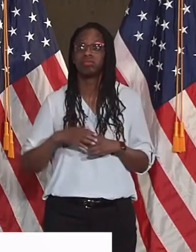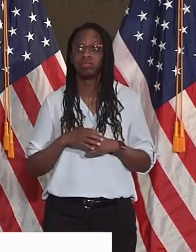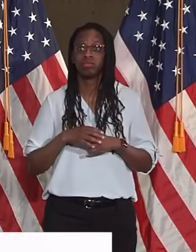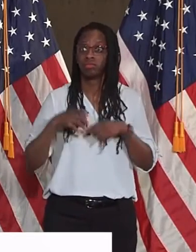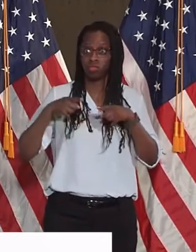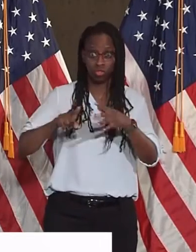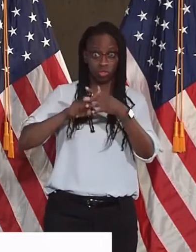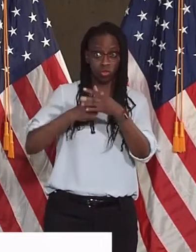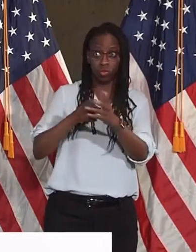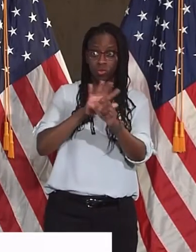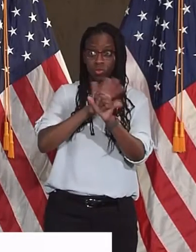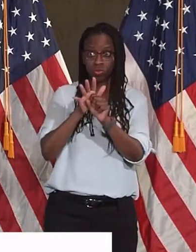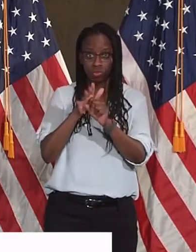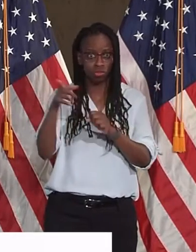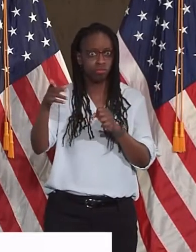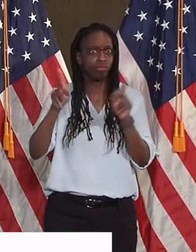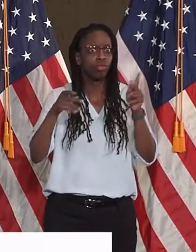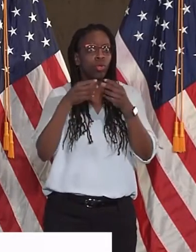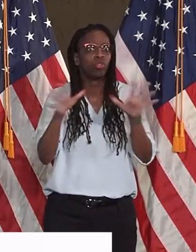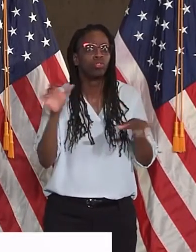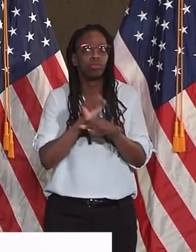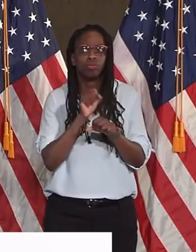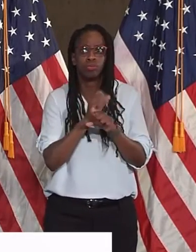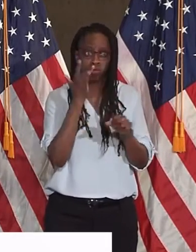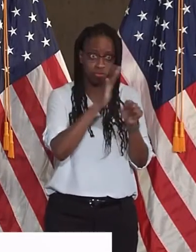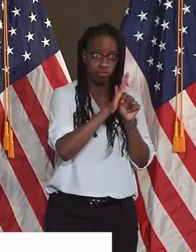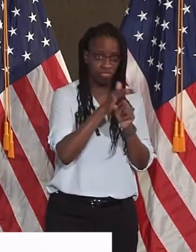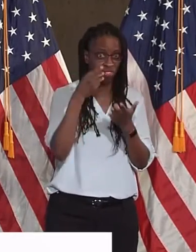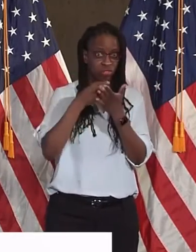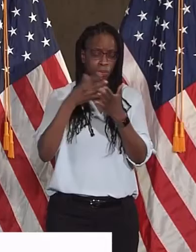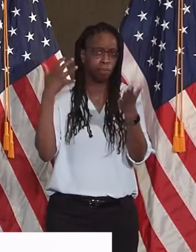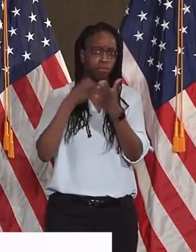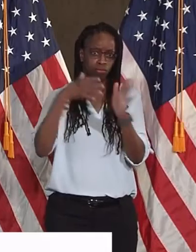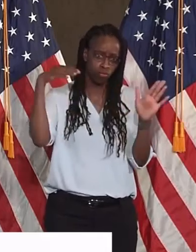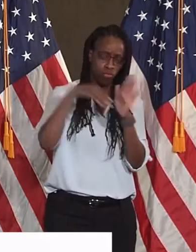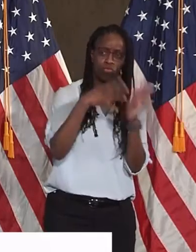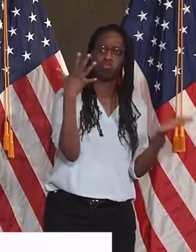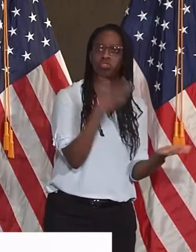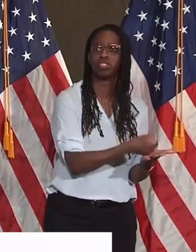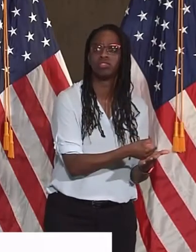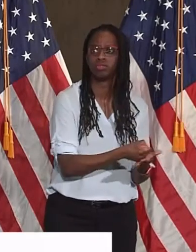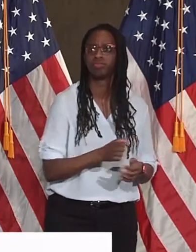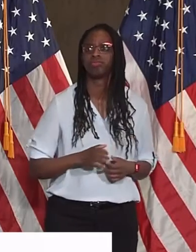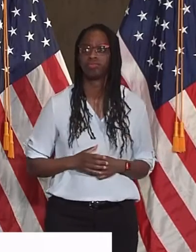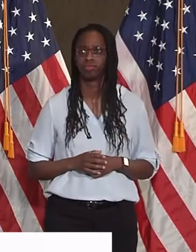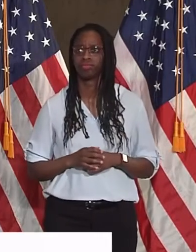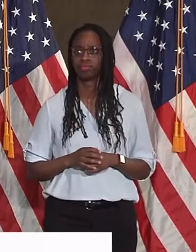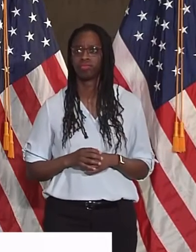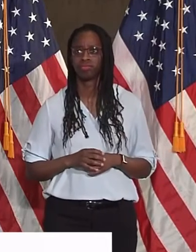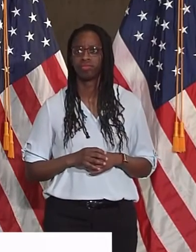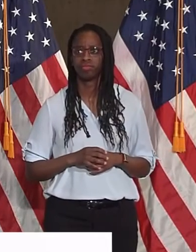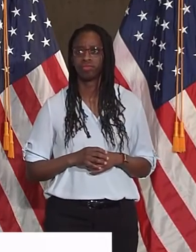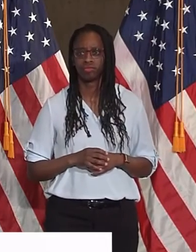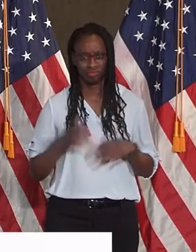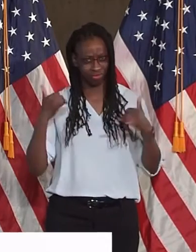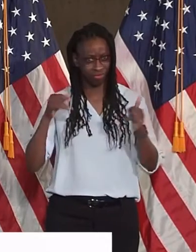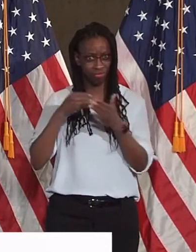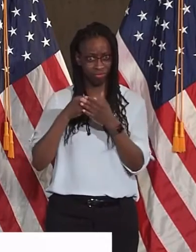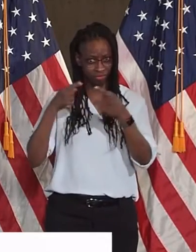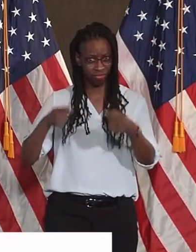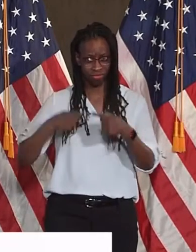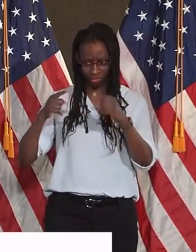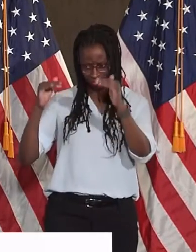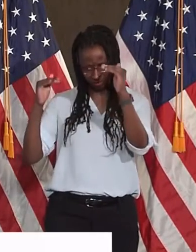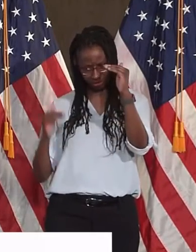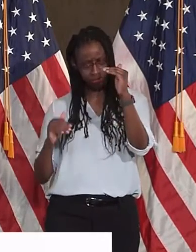groups. Over the past year, the same communities hardest hit by the public health crisis have experienced the highest